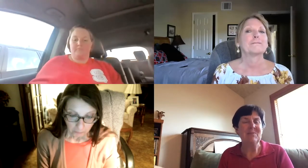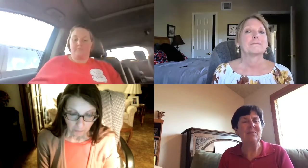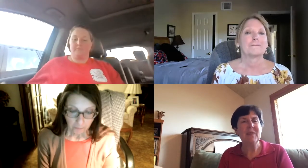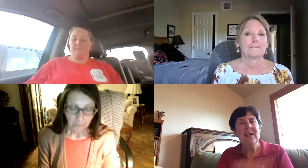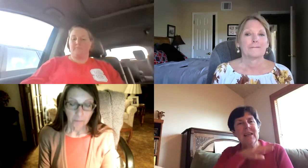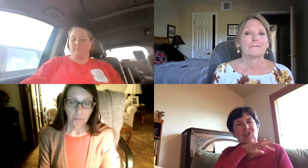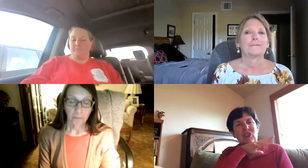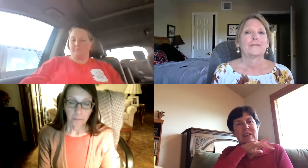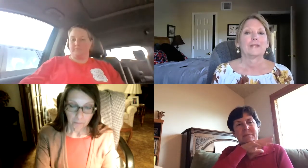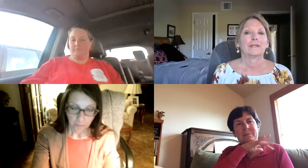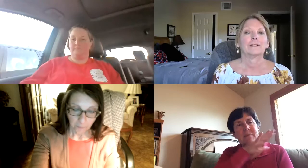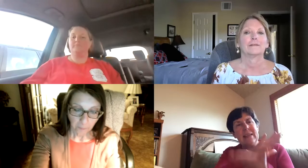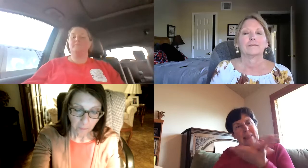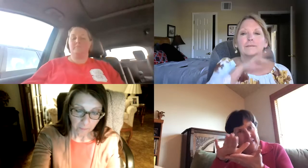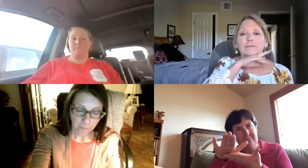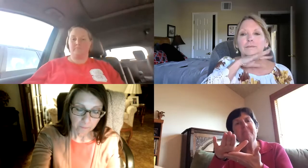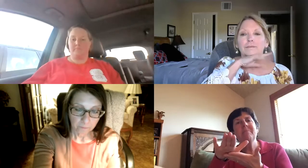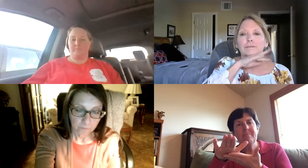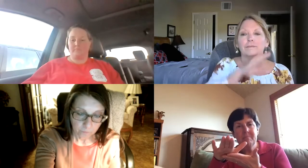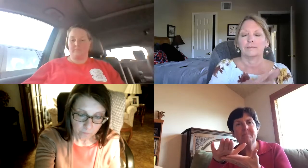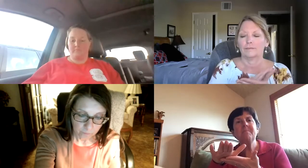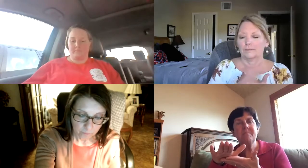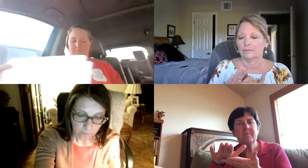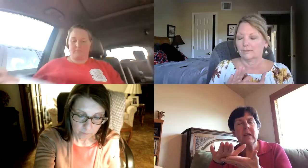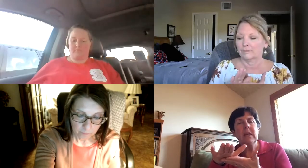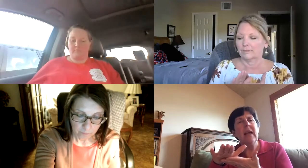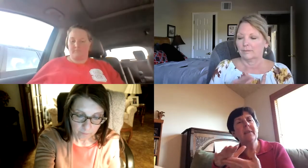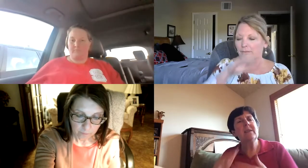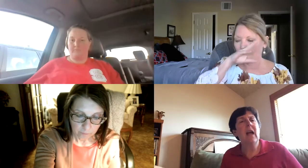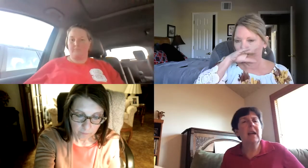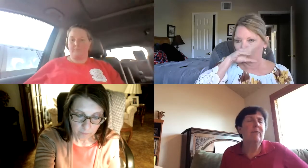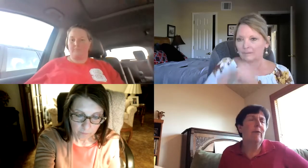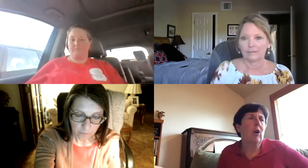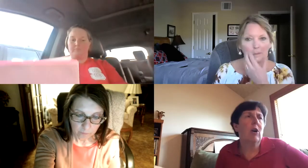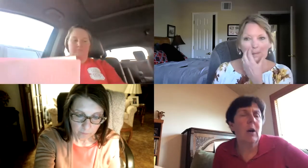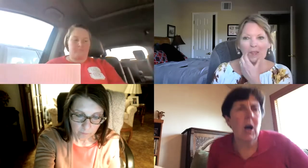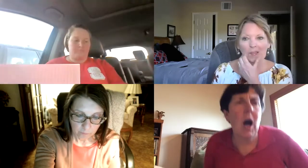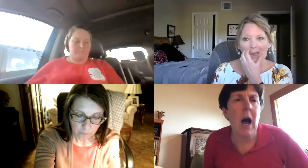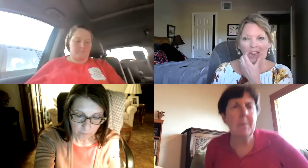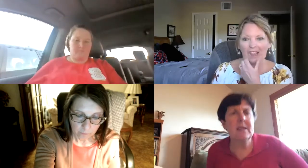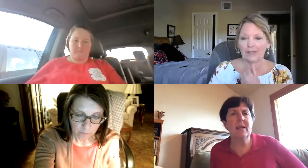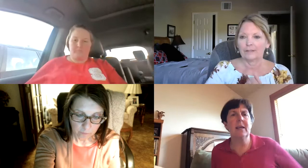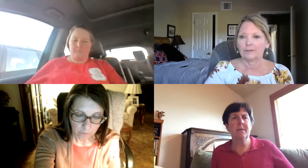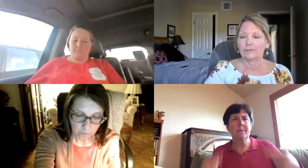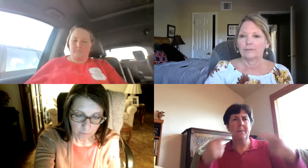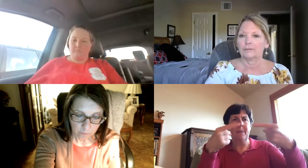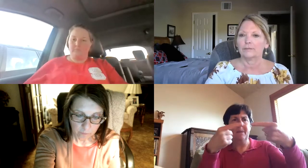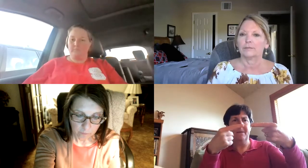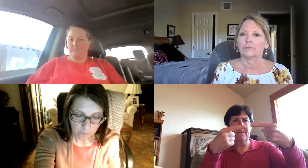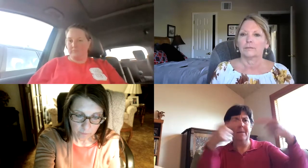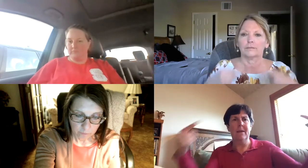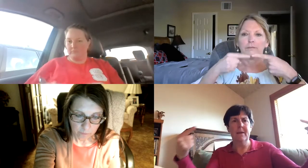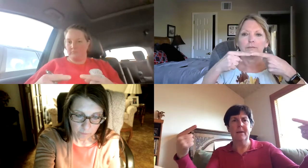Dirty, clean. And the sign for opposite